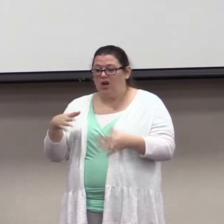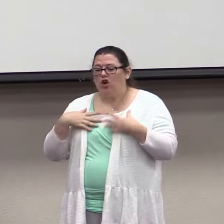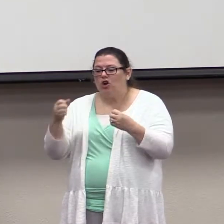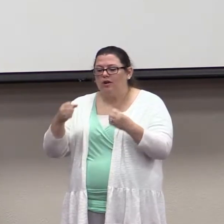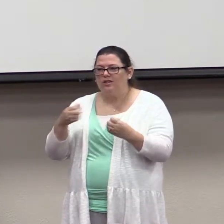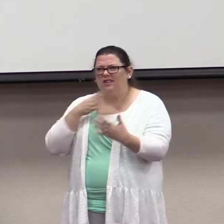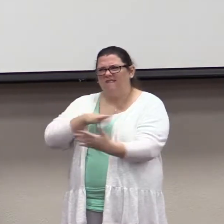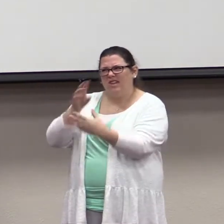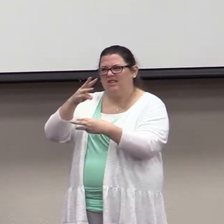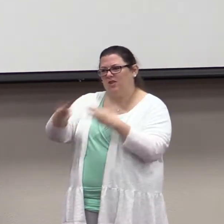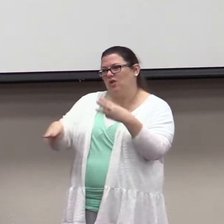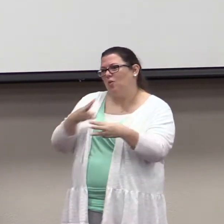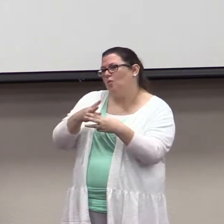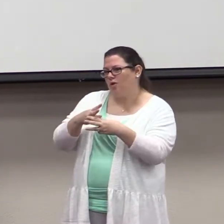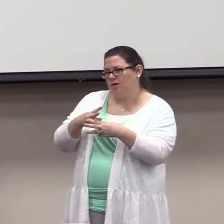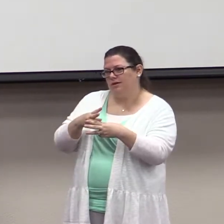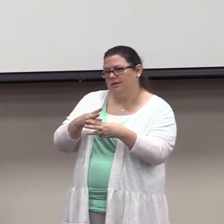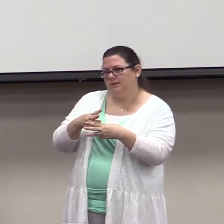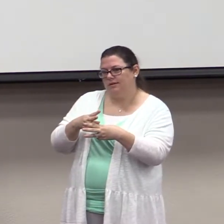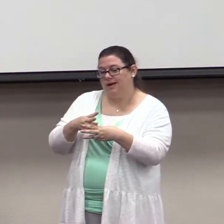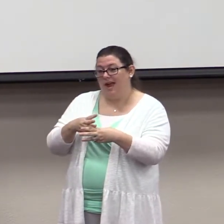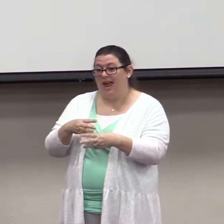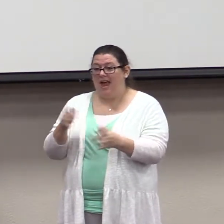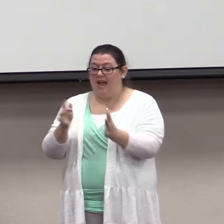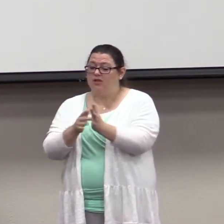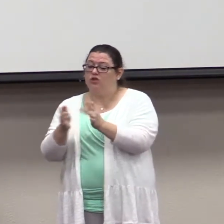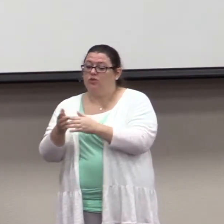As Christian leaders, it takes even more so.